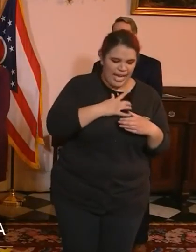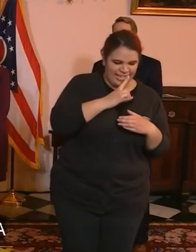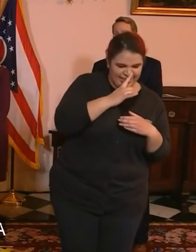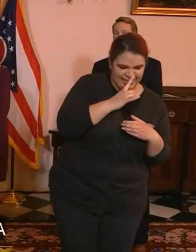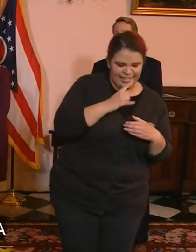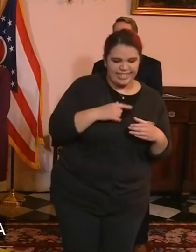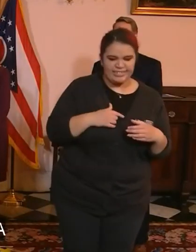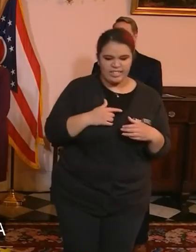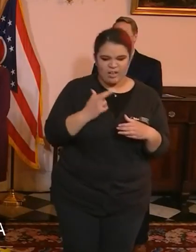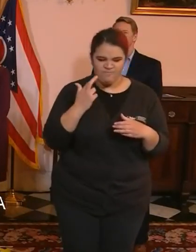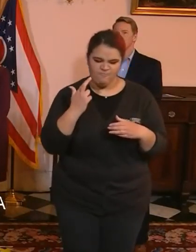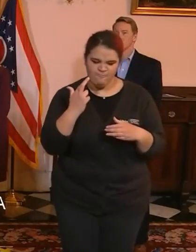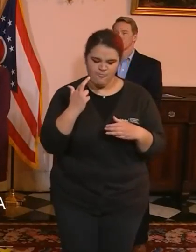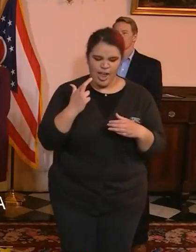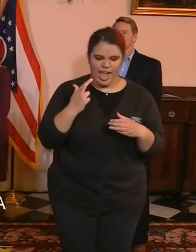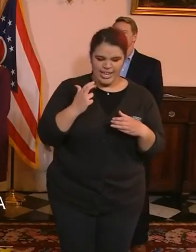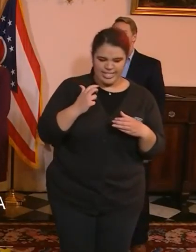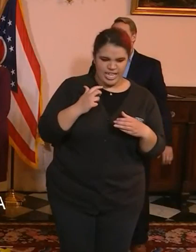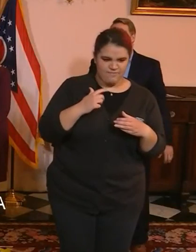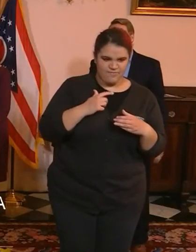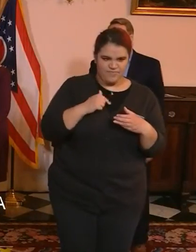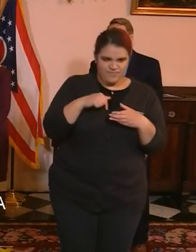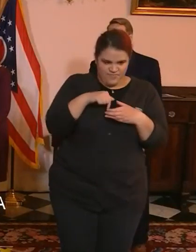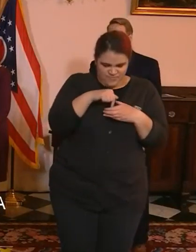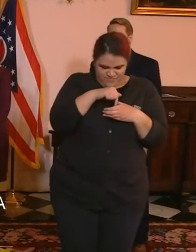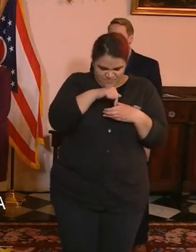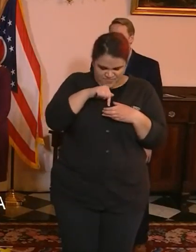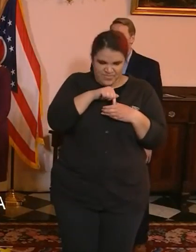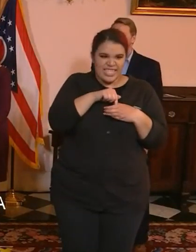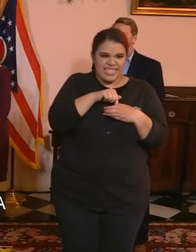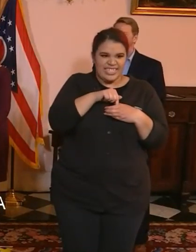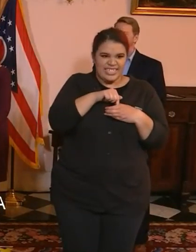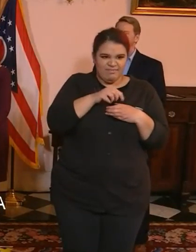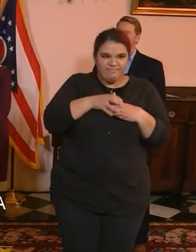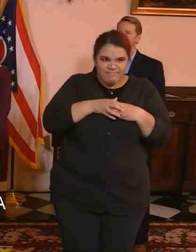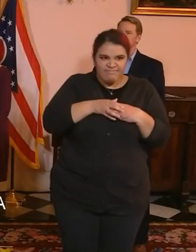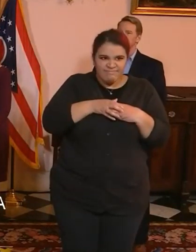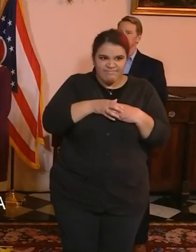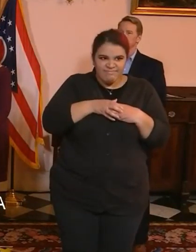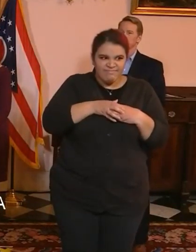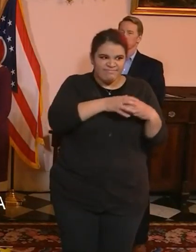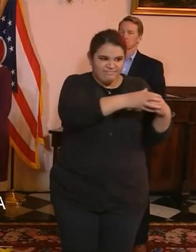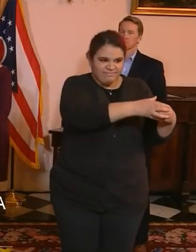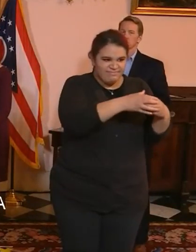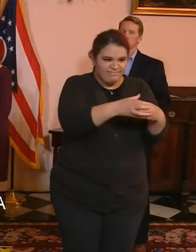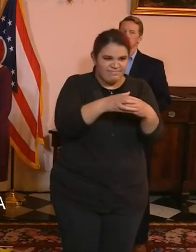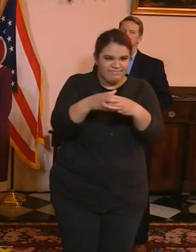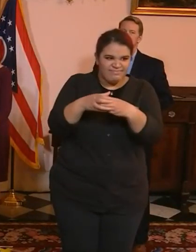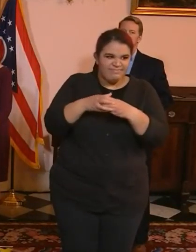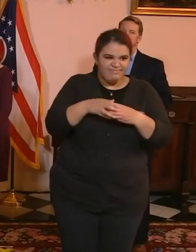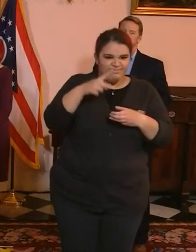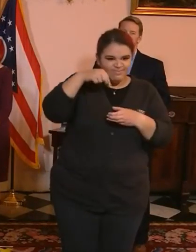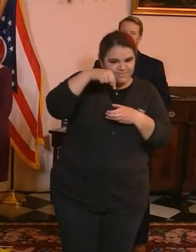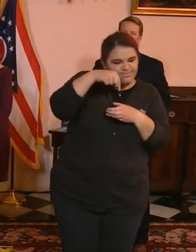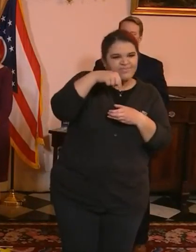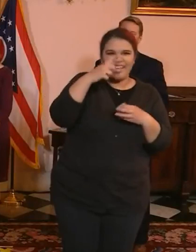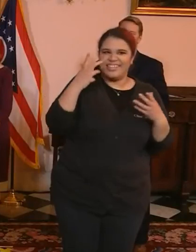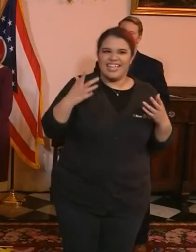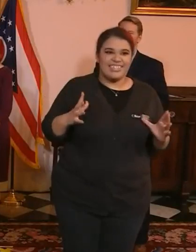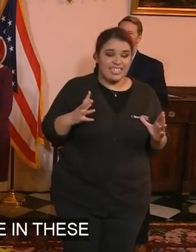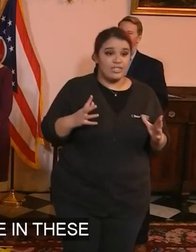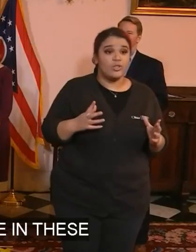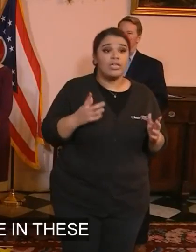and of theirs. And we're going to live in these little villages, and therefore if one person is in your home